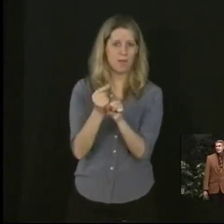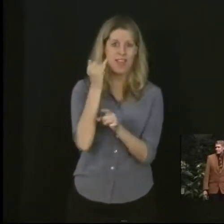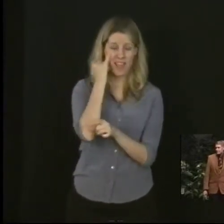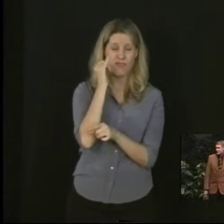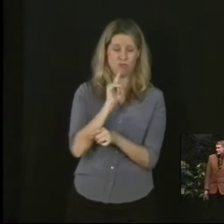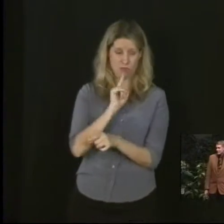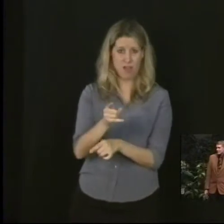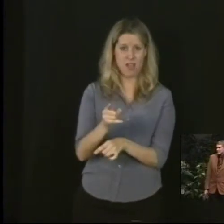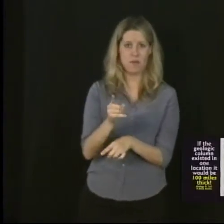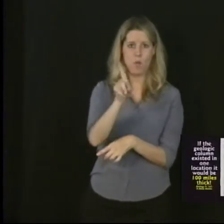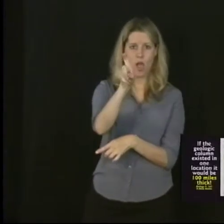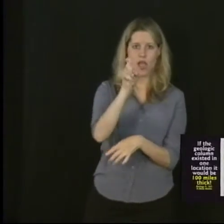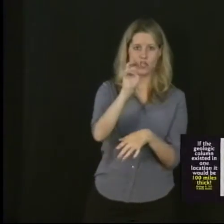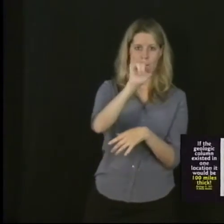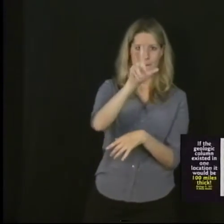thick.